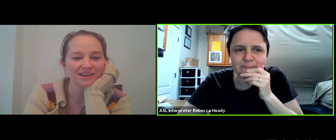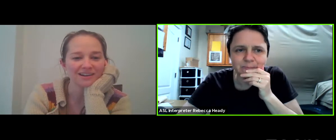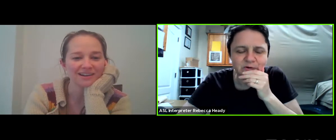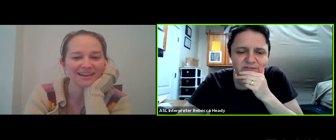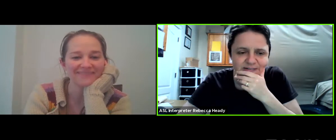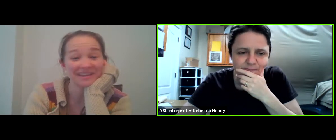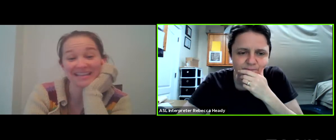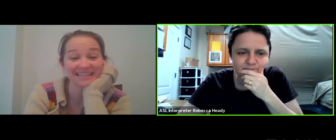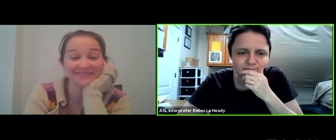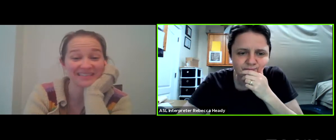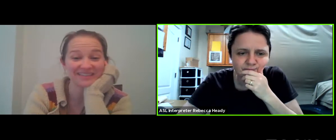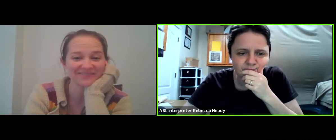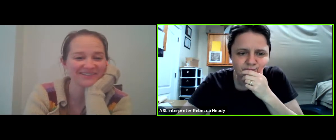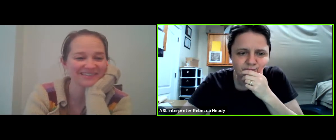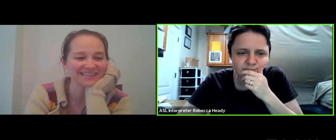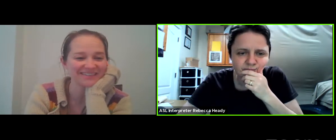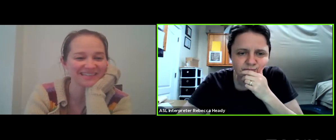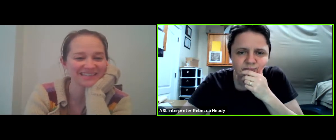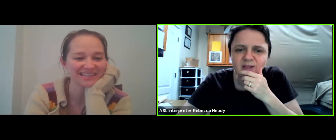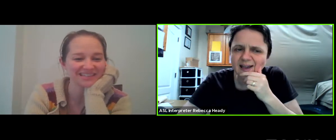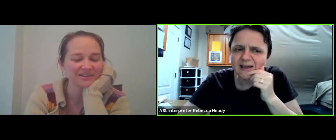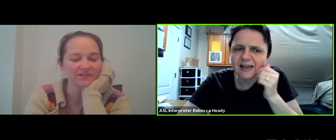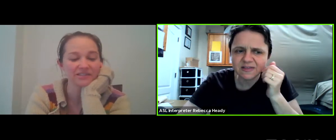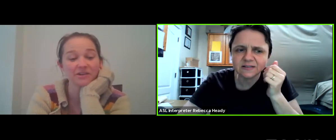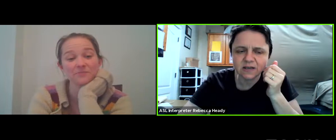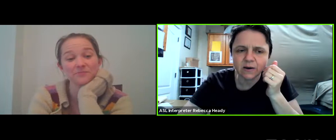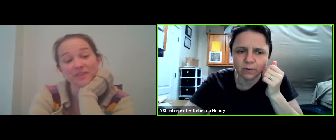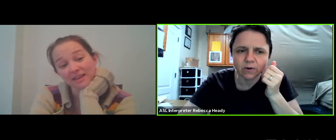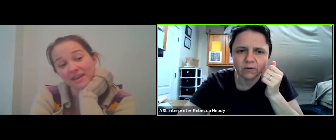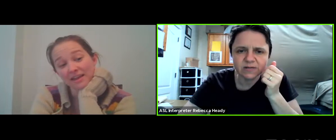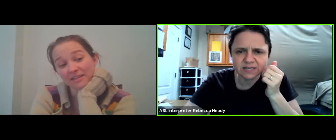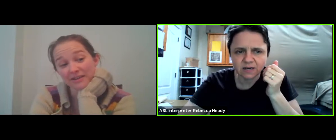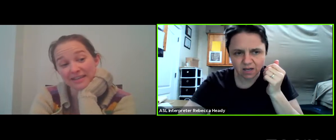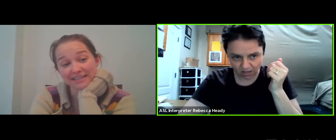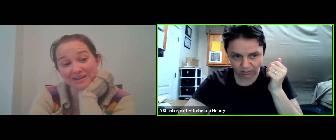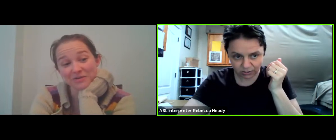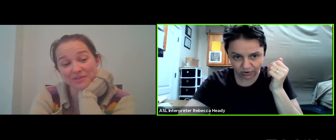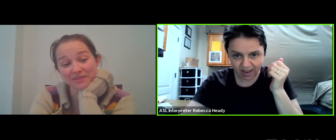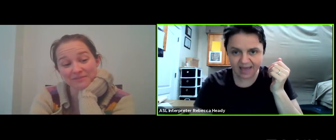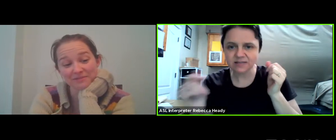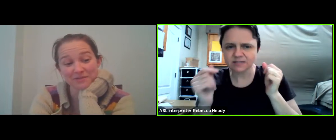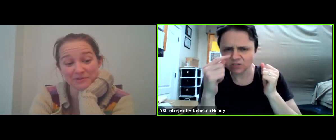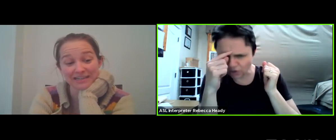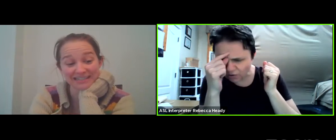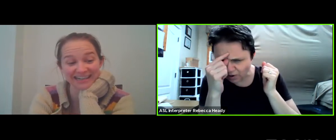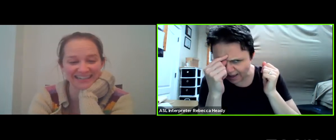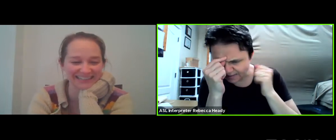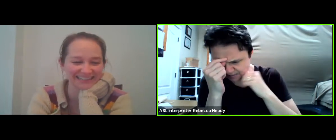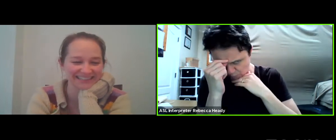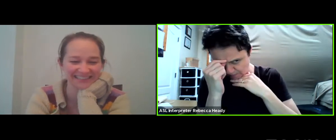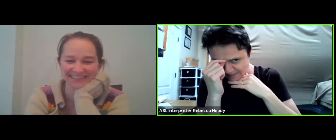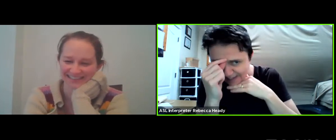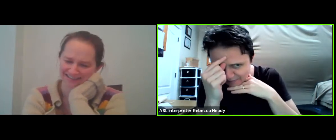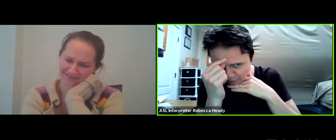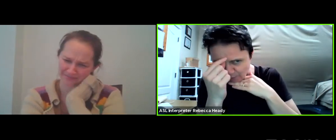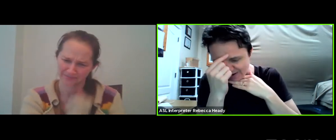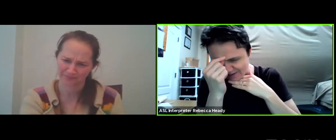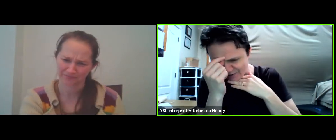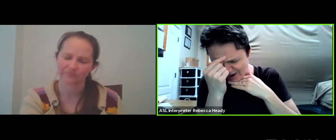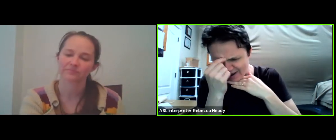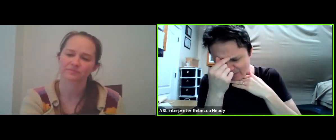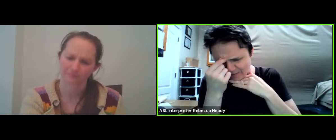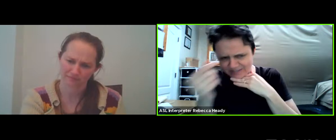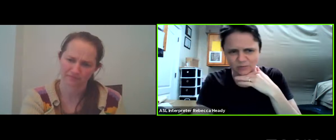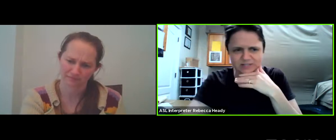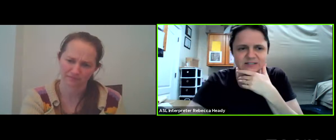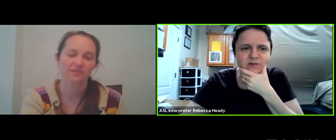Yeah. Okay. Perfect. I guess I missed that before. I was thinking it was just the yes or Yeah, no. I think so. We so did. I guess I'd go with So your head is WH. so your head is moving slightly forward